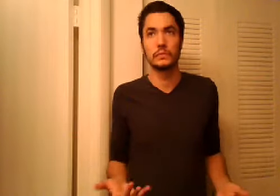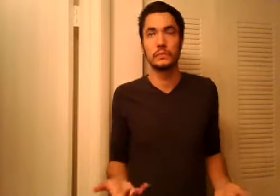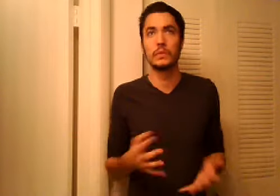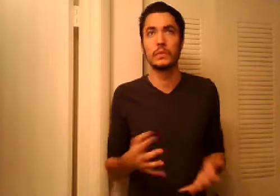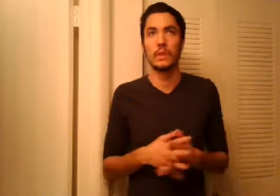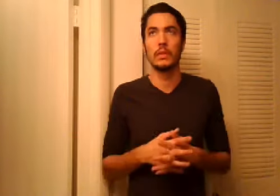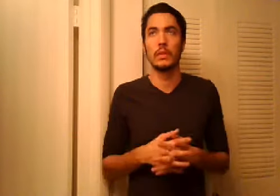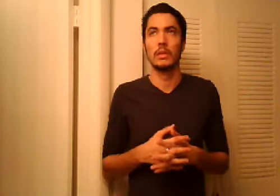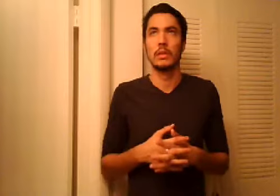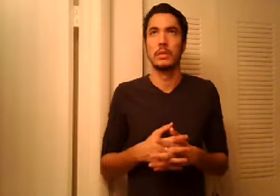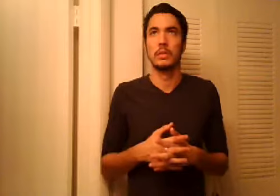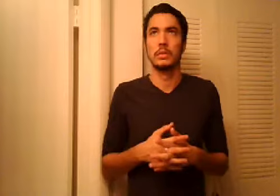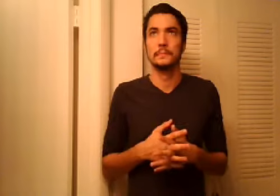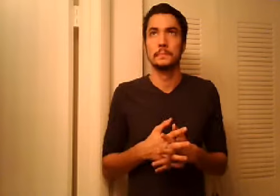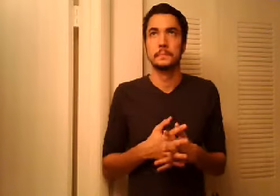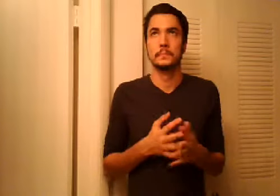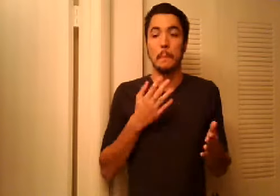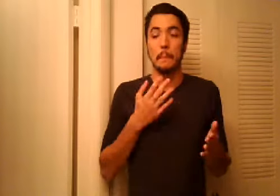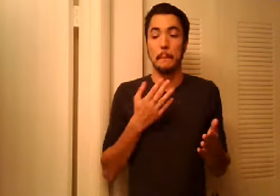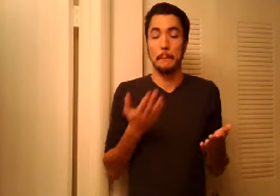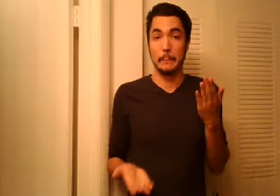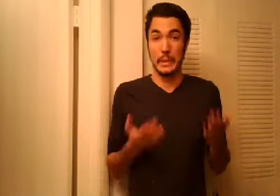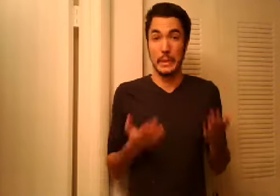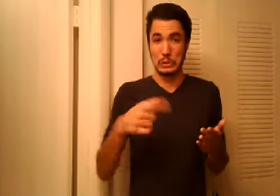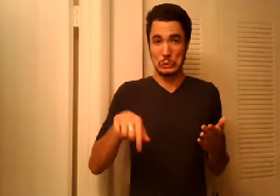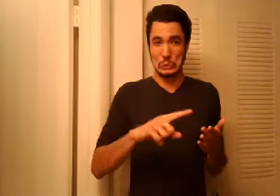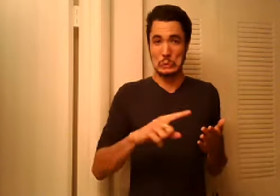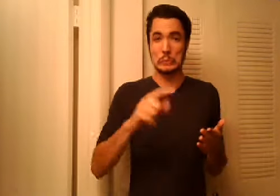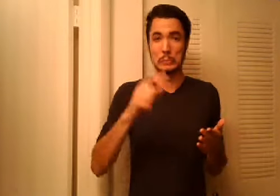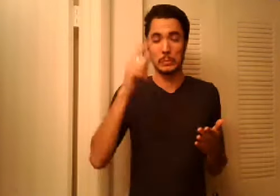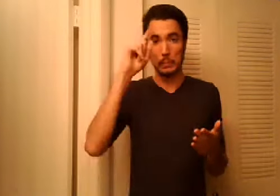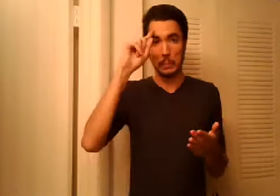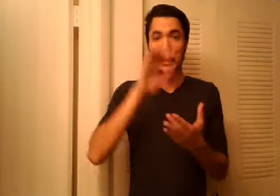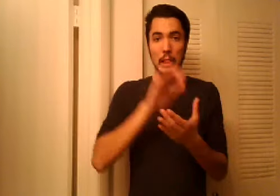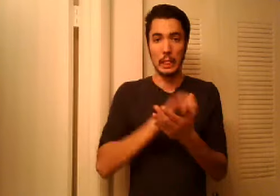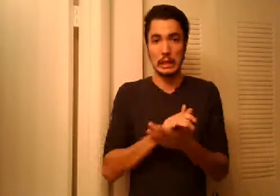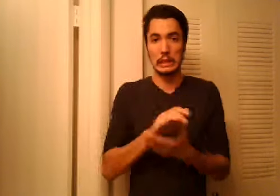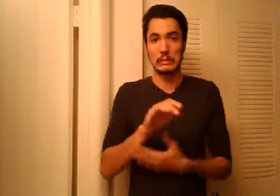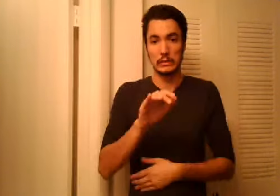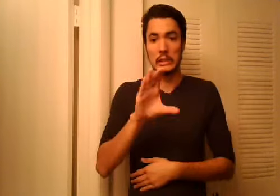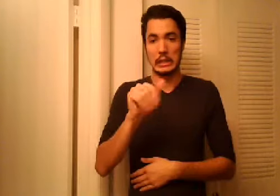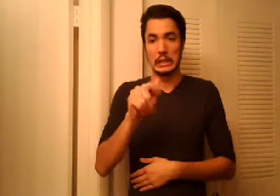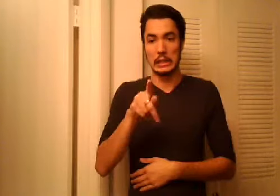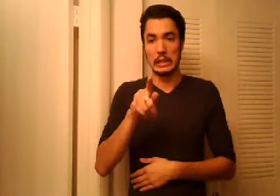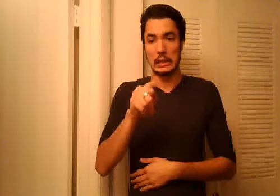if you are a believer in the virtues of capitalism, you run a large corporation, and you believe that